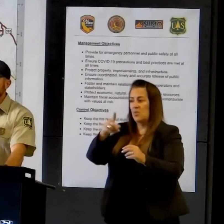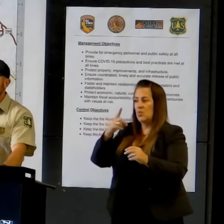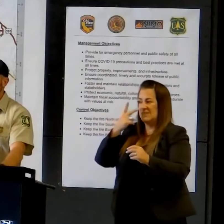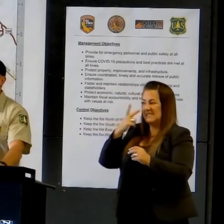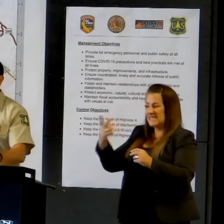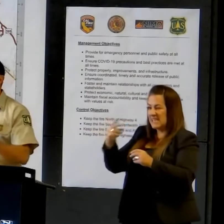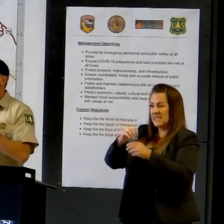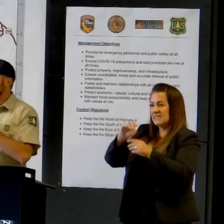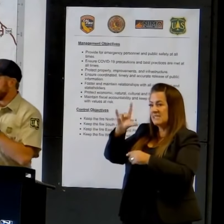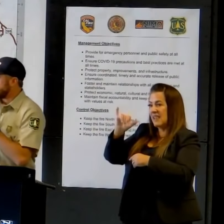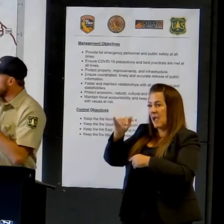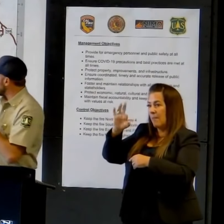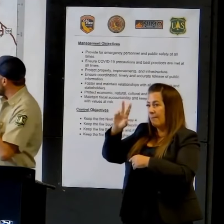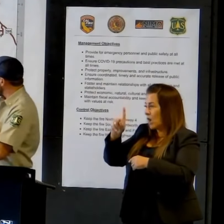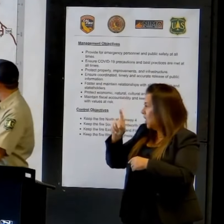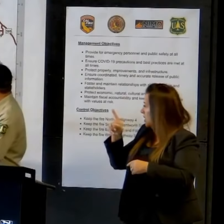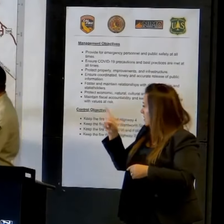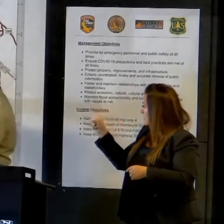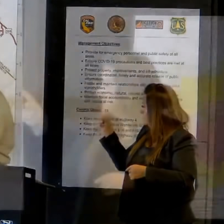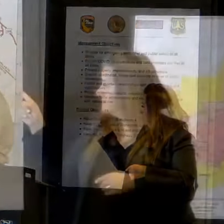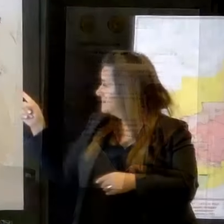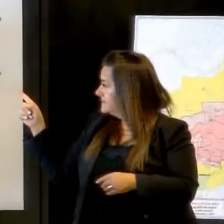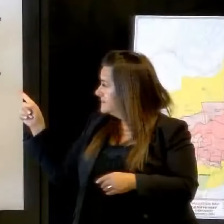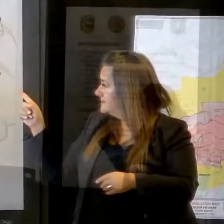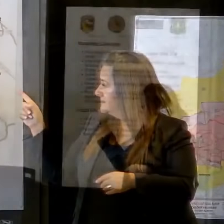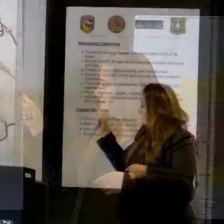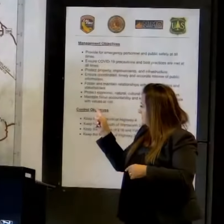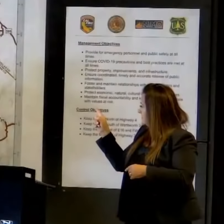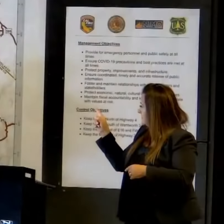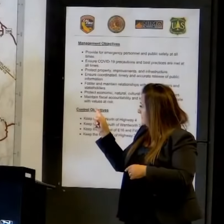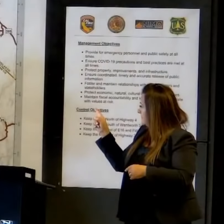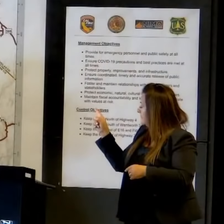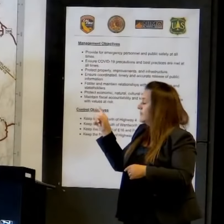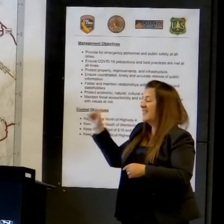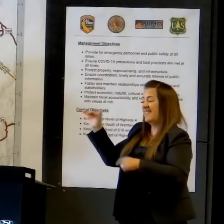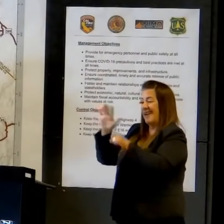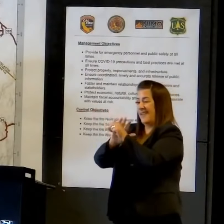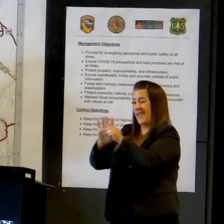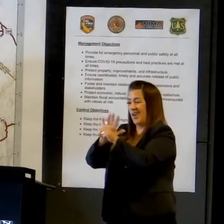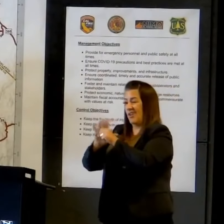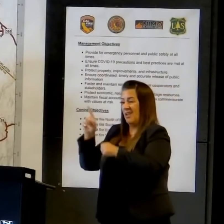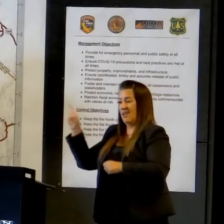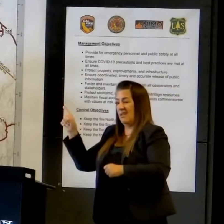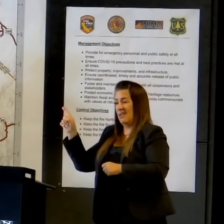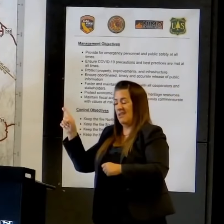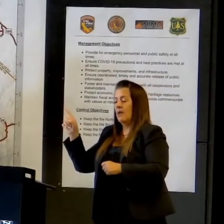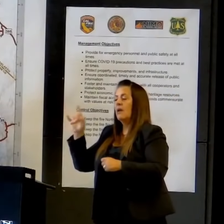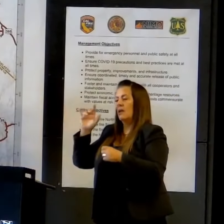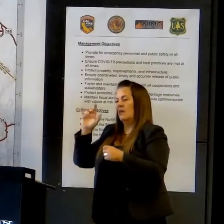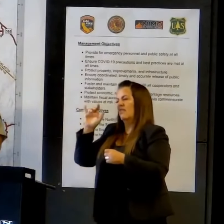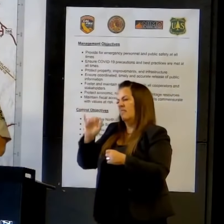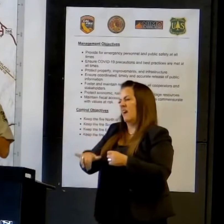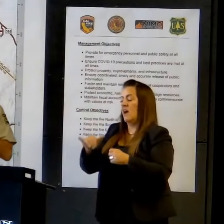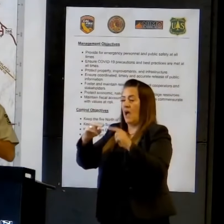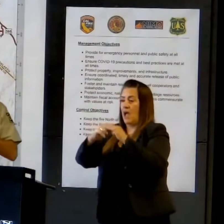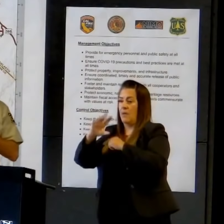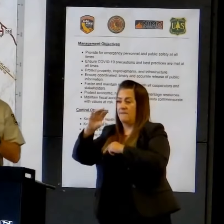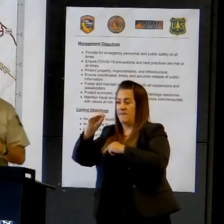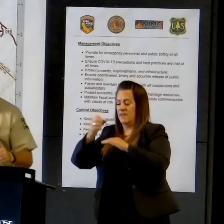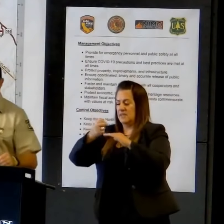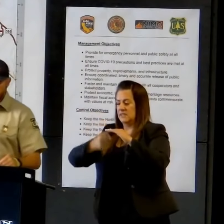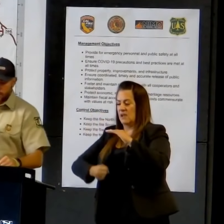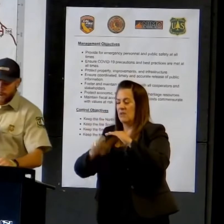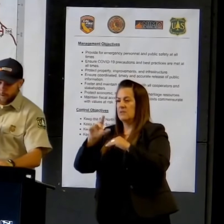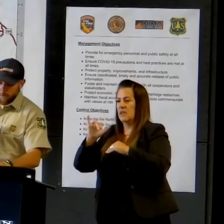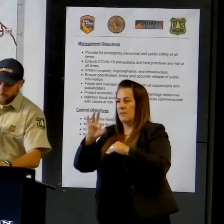now, you may see that firing operation, this burning operation that's going on up here on the south side of Highway 250.